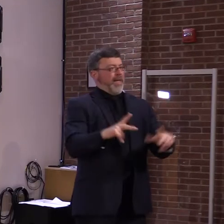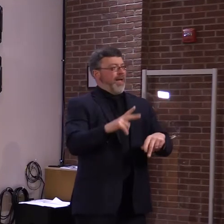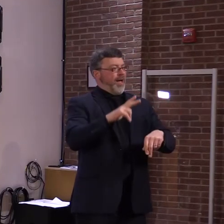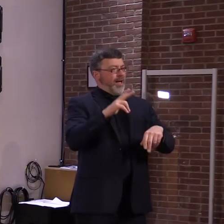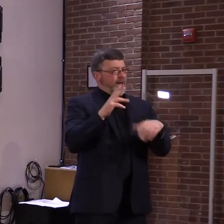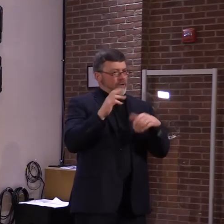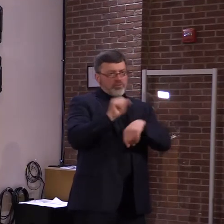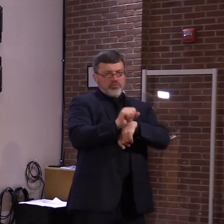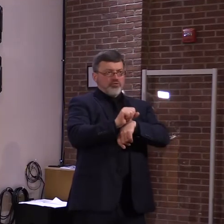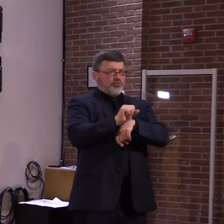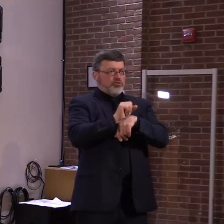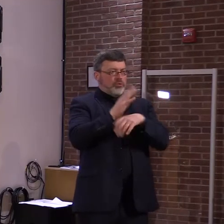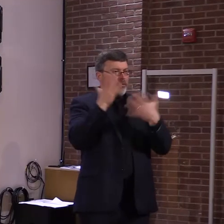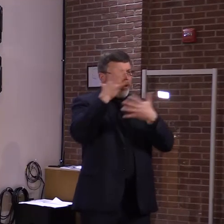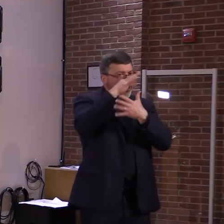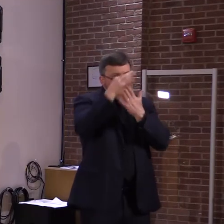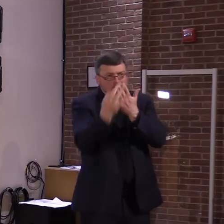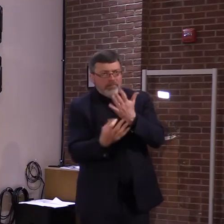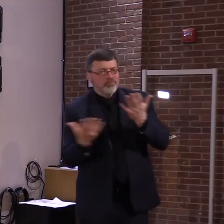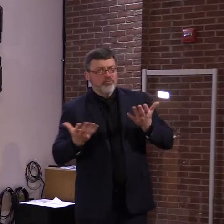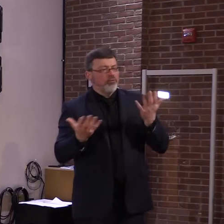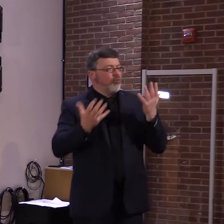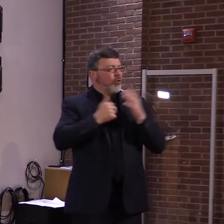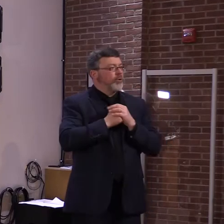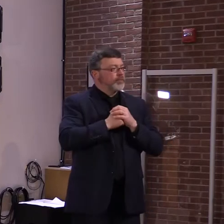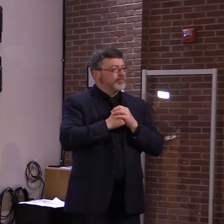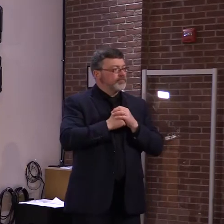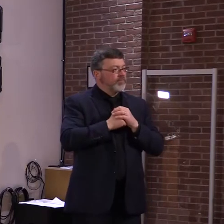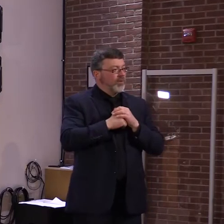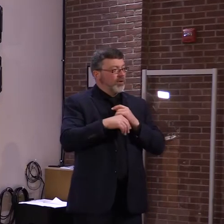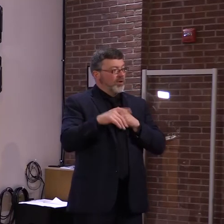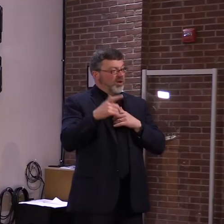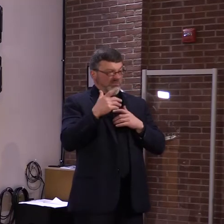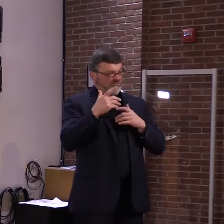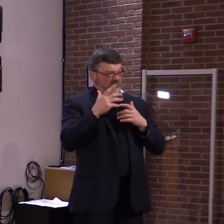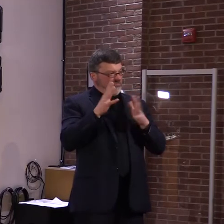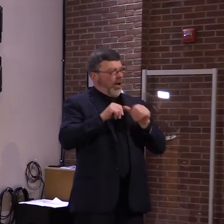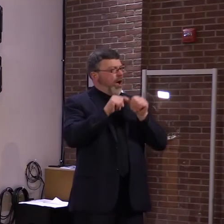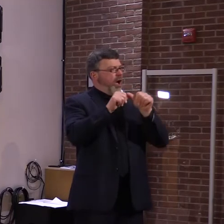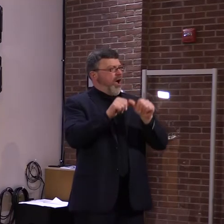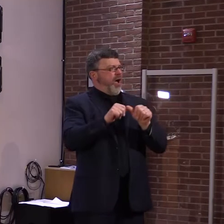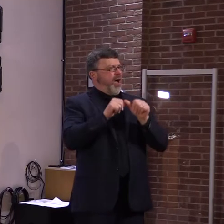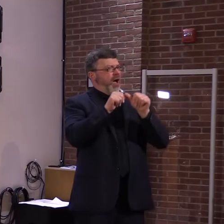state government did not stop working, but we're basically